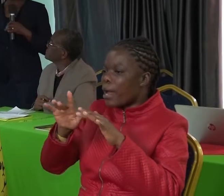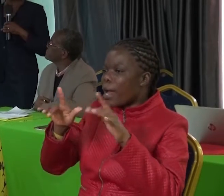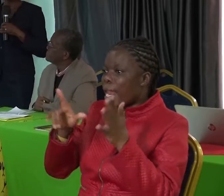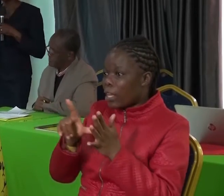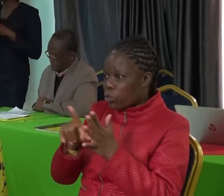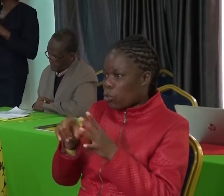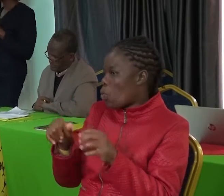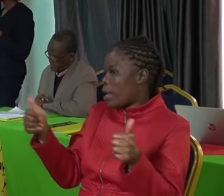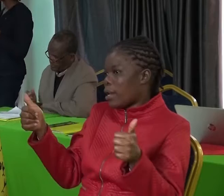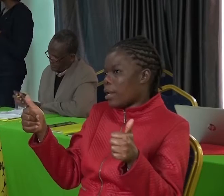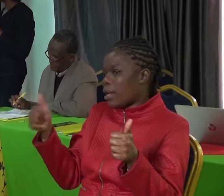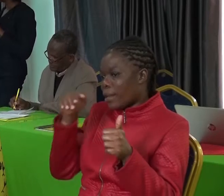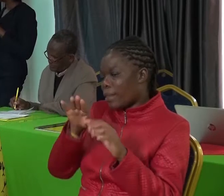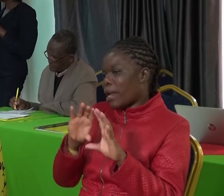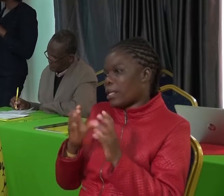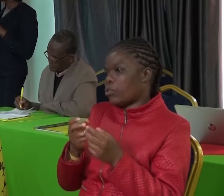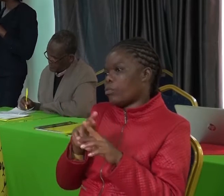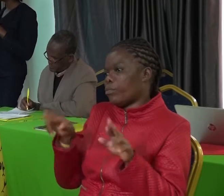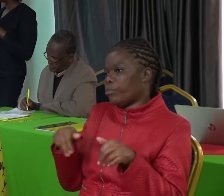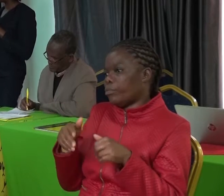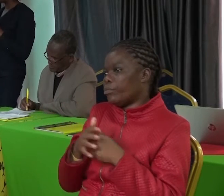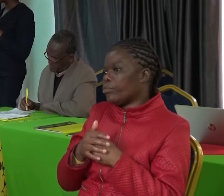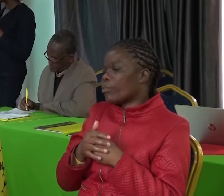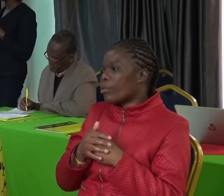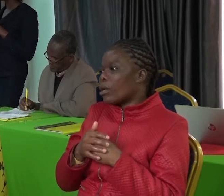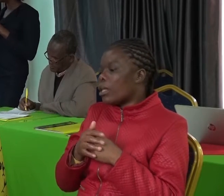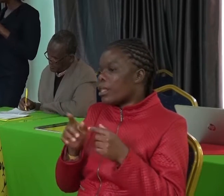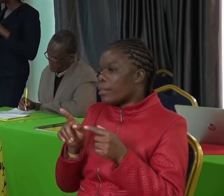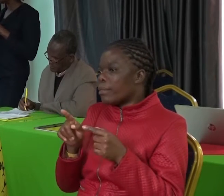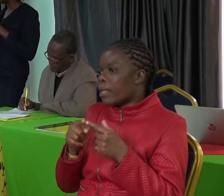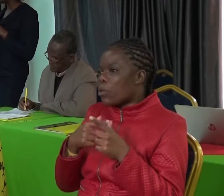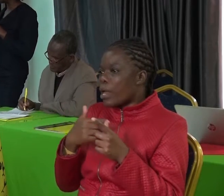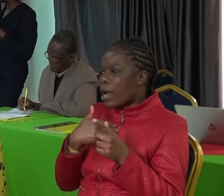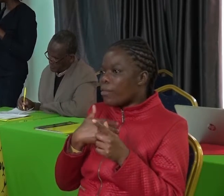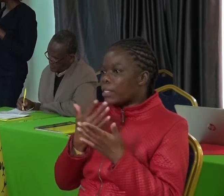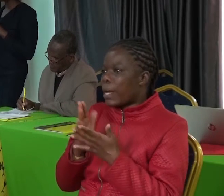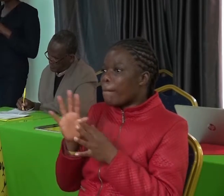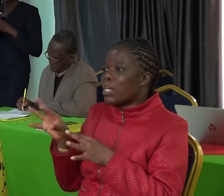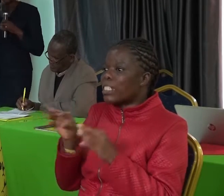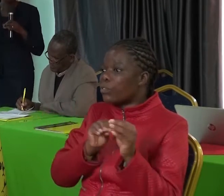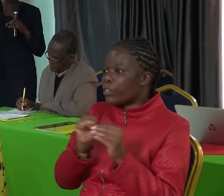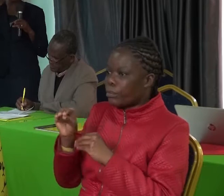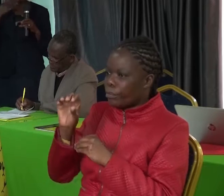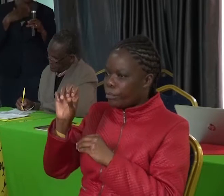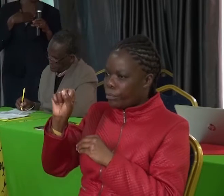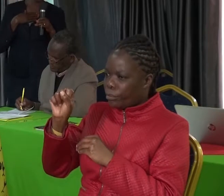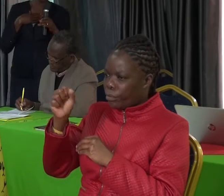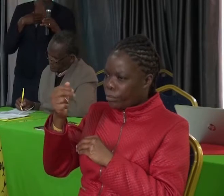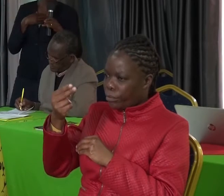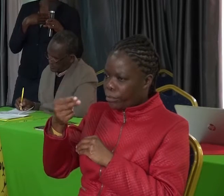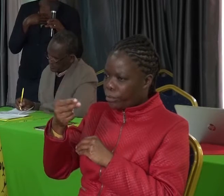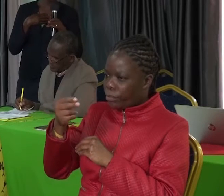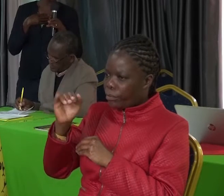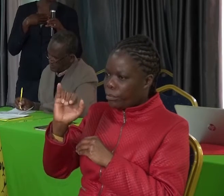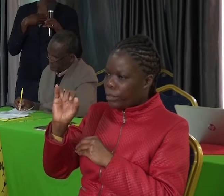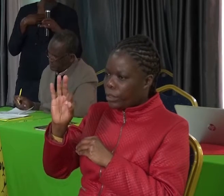flexibly in that classroom. And then it calls for a paradigm shift in the way the mentors, who are ourselves, the